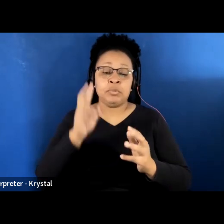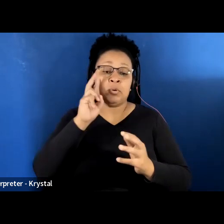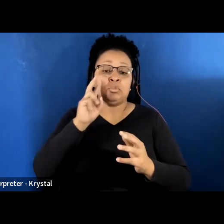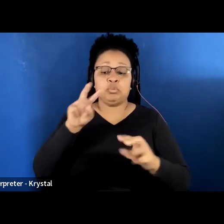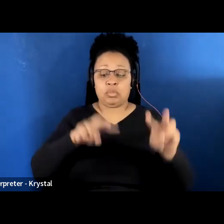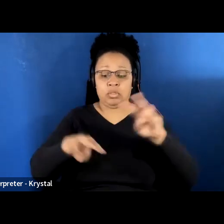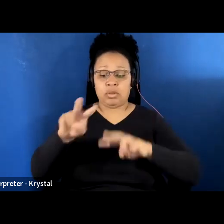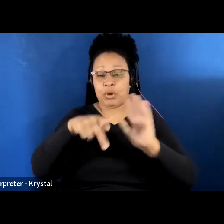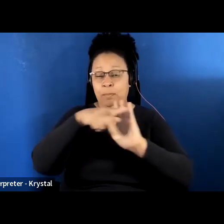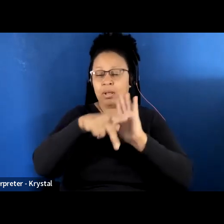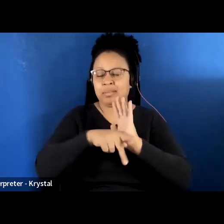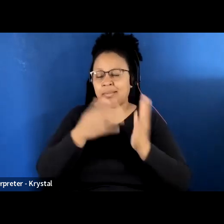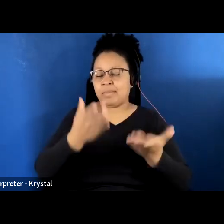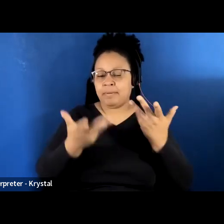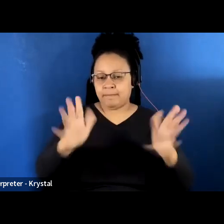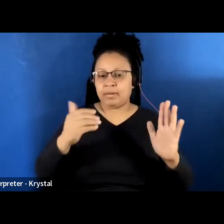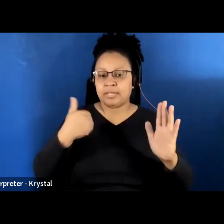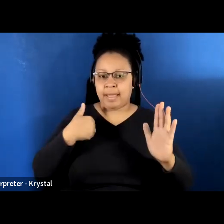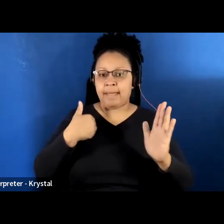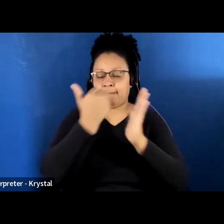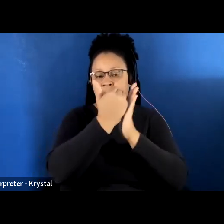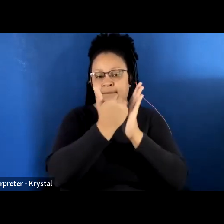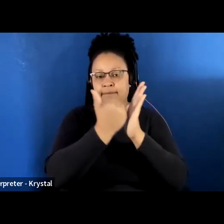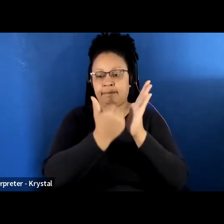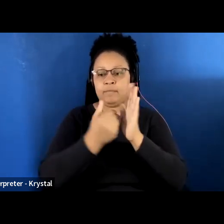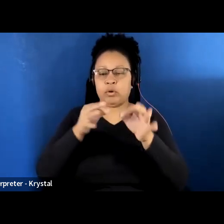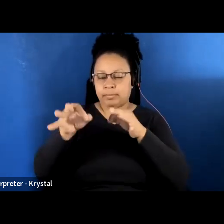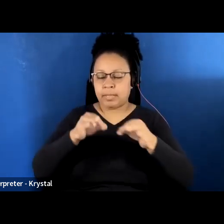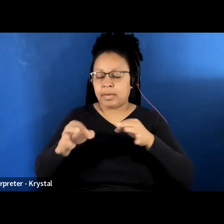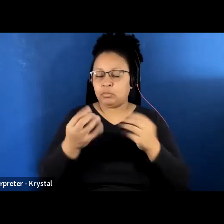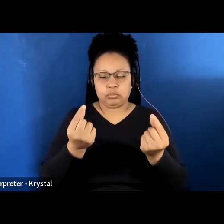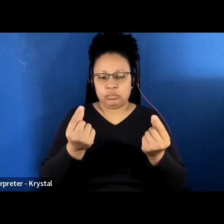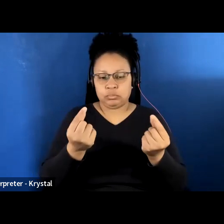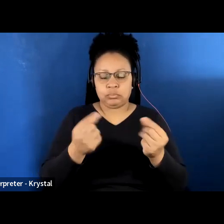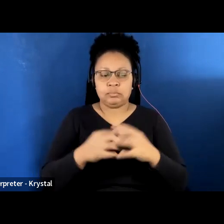policies, you may have a policy that describes that, but